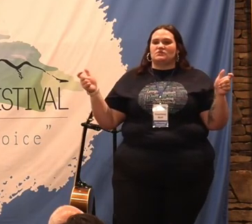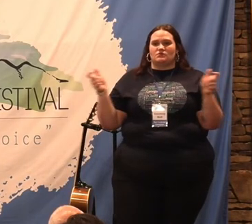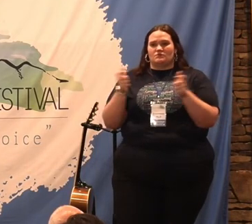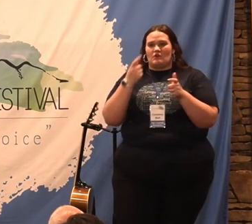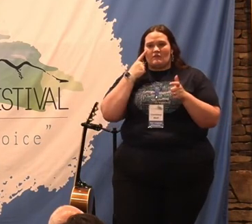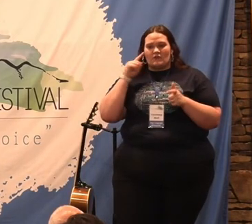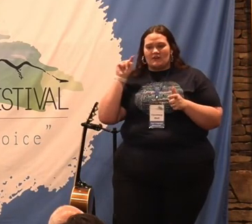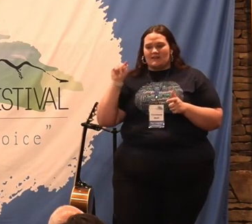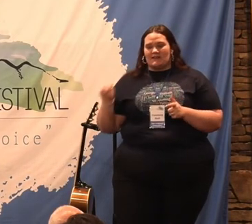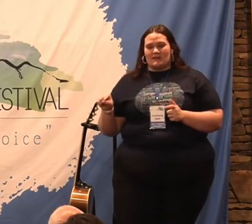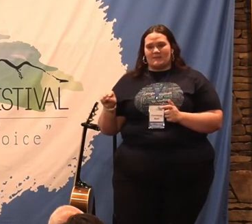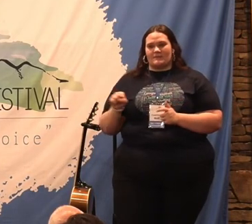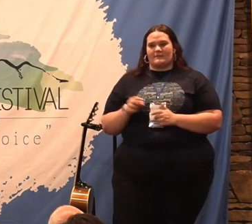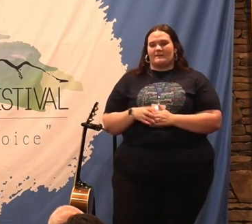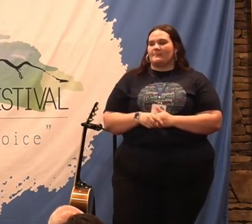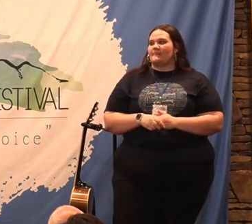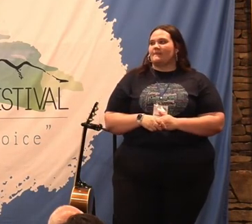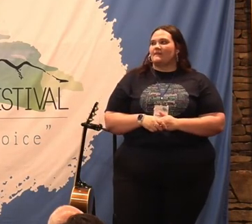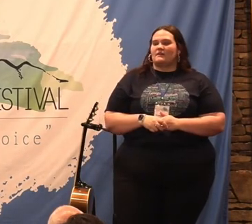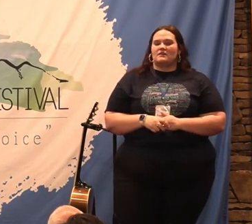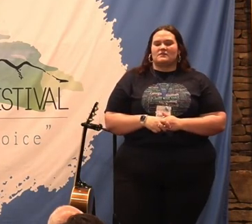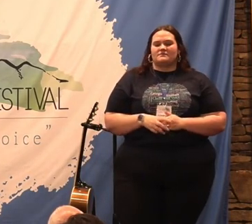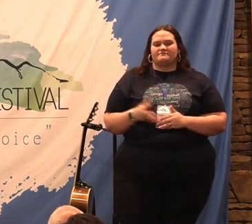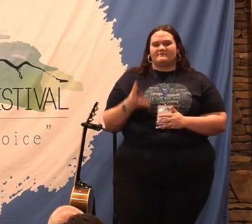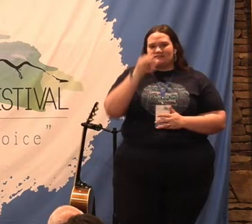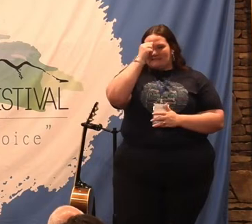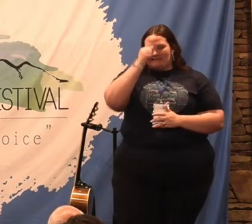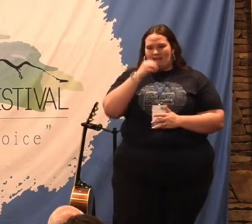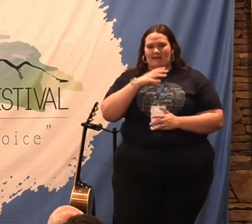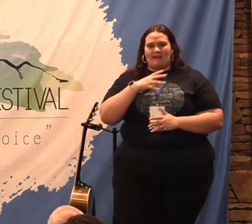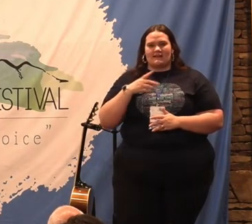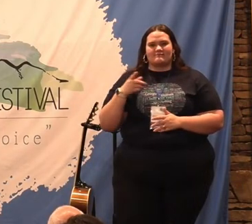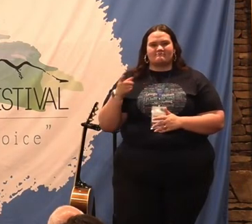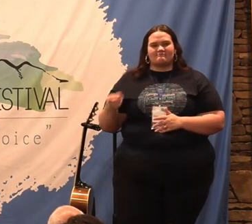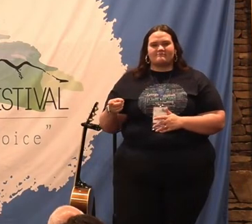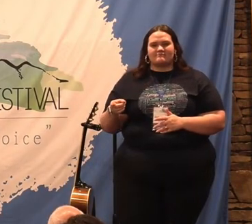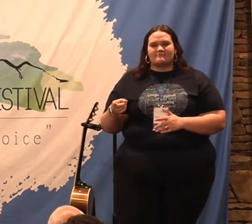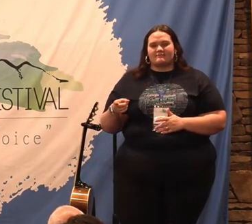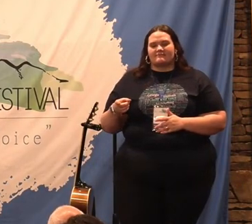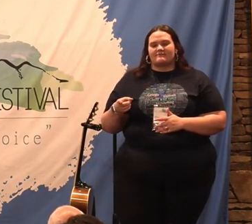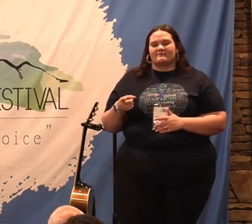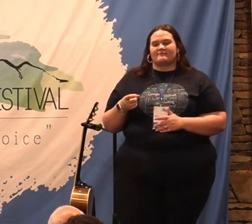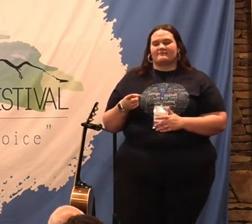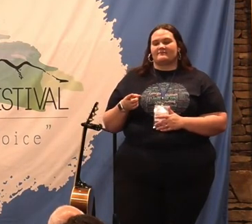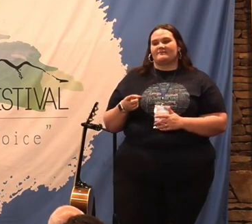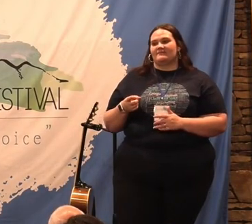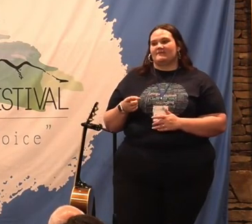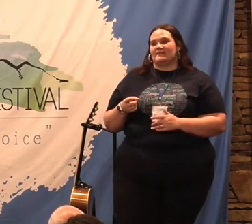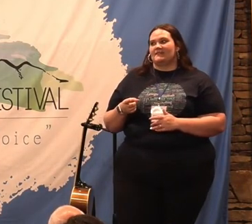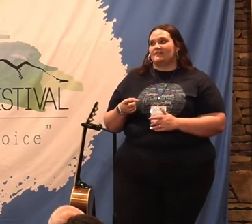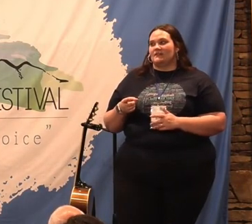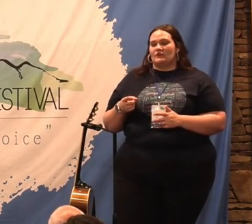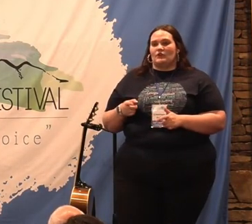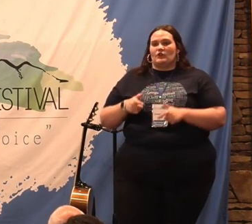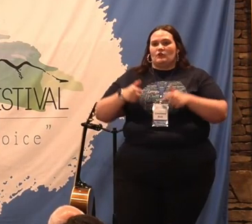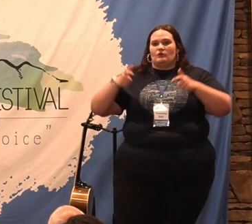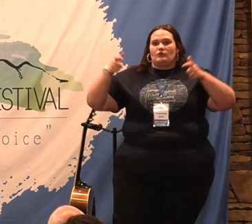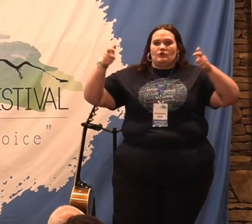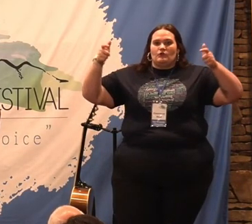for him, was this guy who was